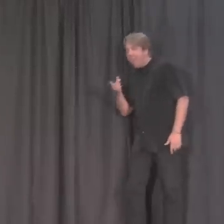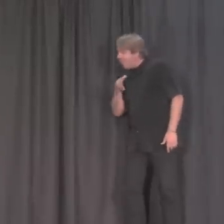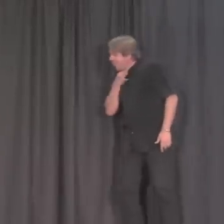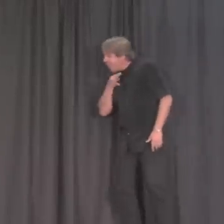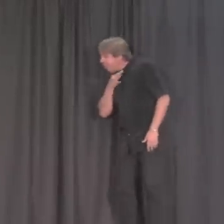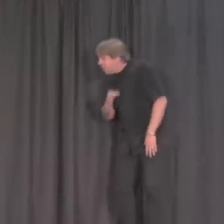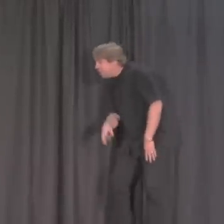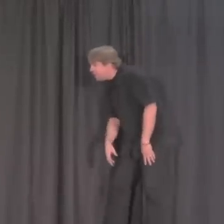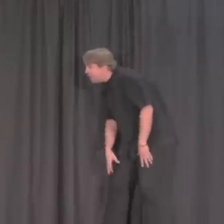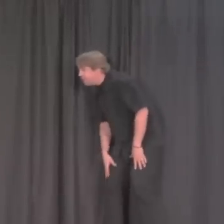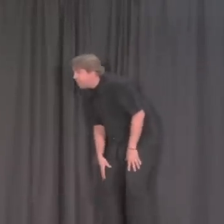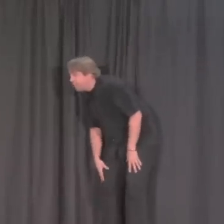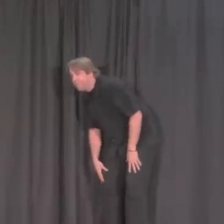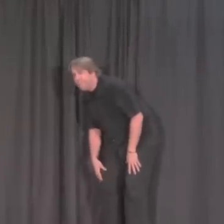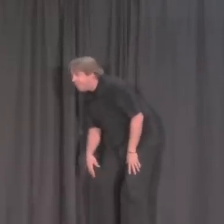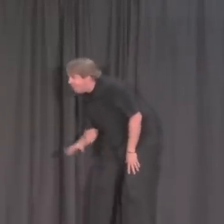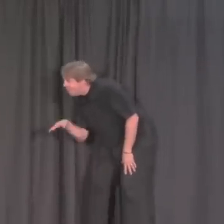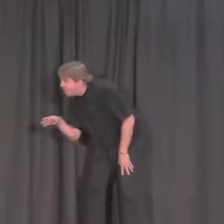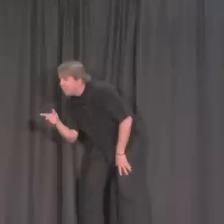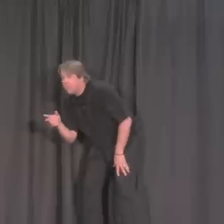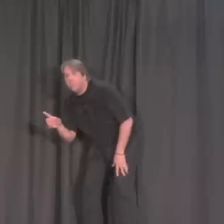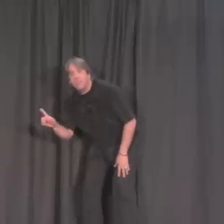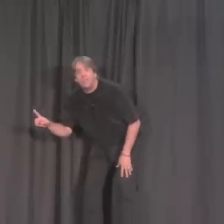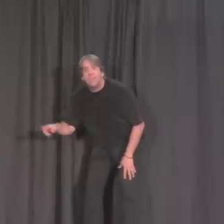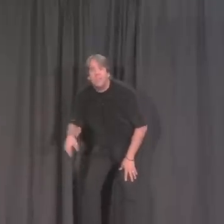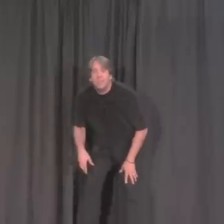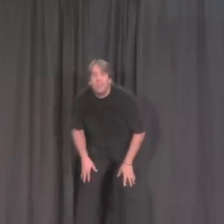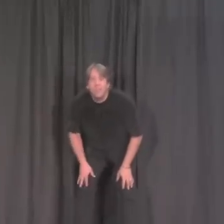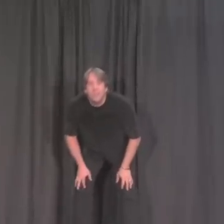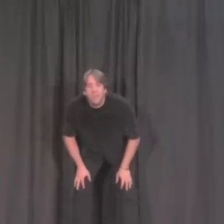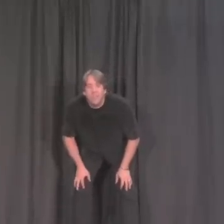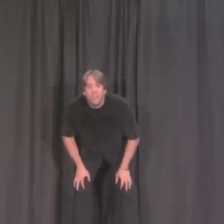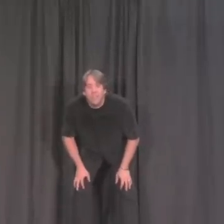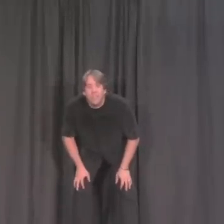look at Keith, he's laughing. I wonder what he's watching.